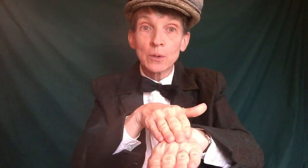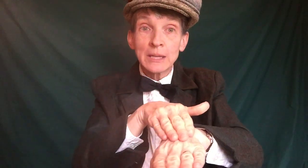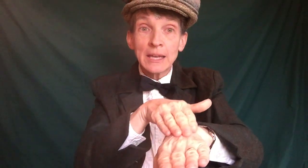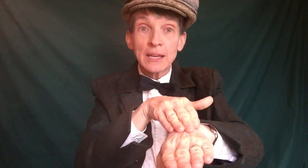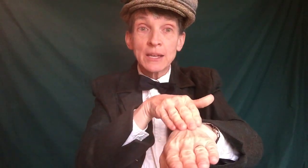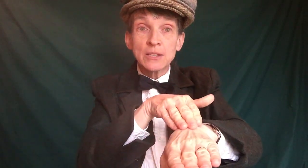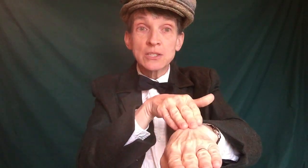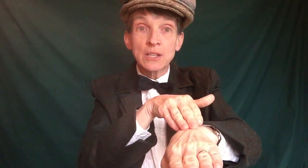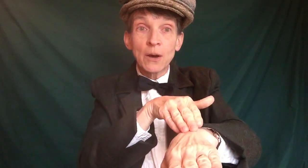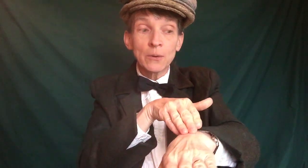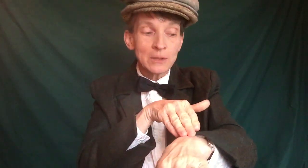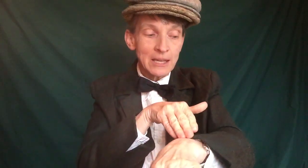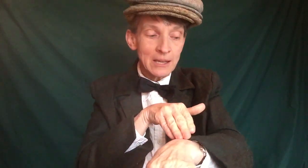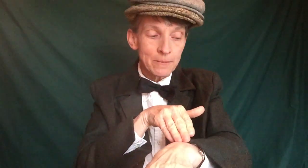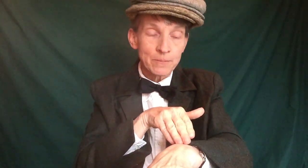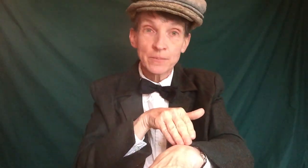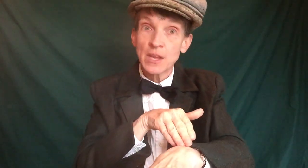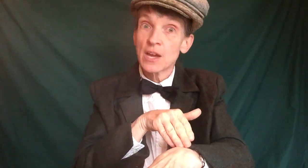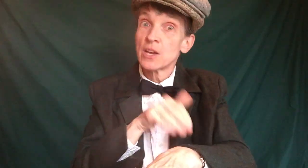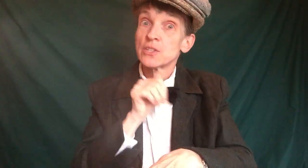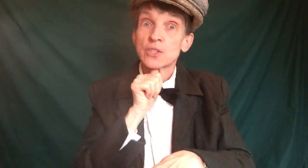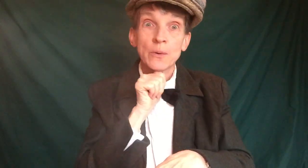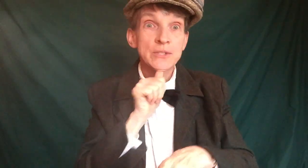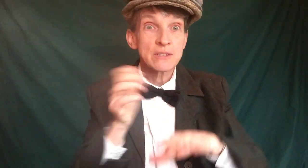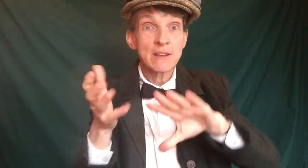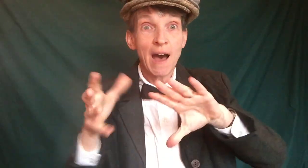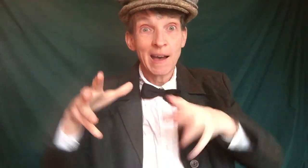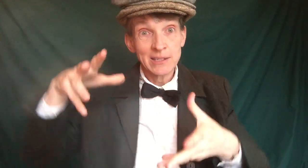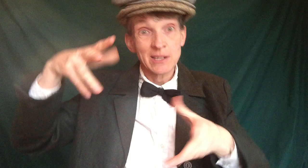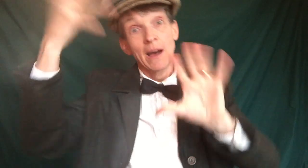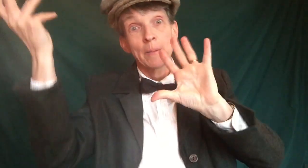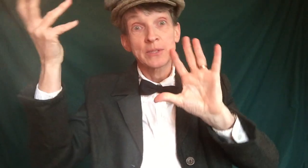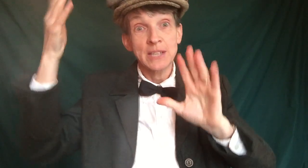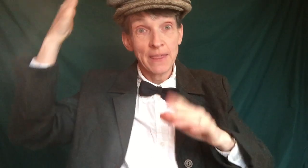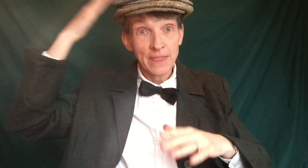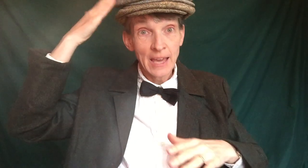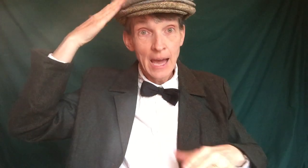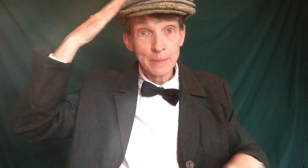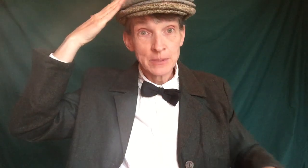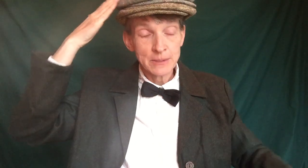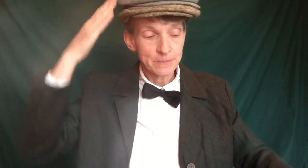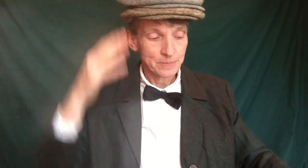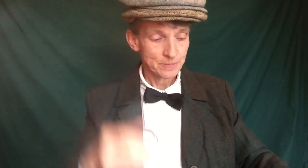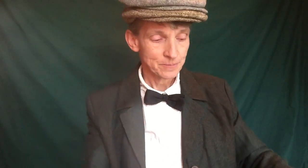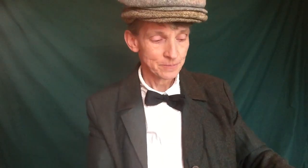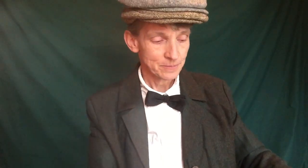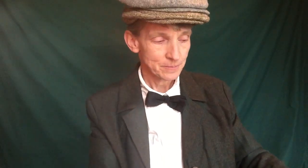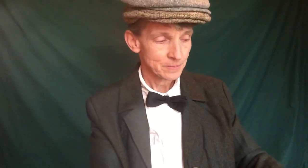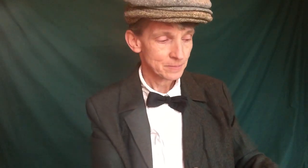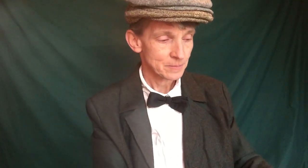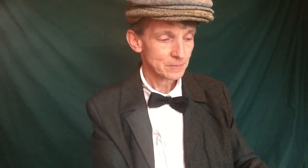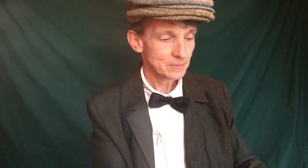Slowly, slowly, so as not to upset the caps.